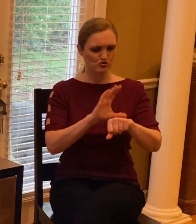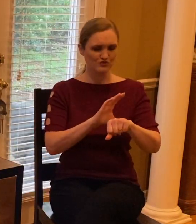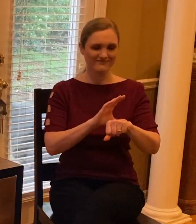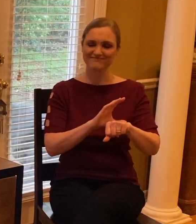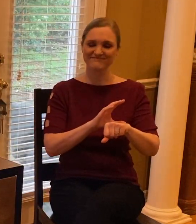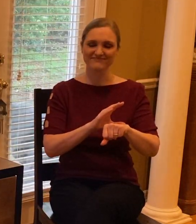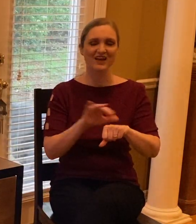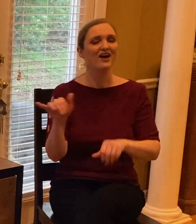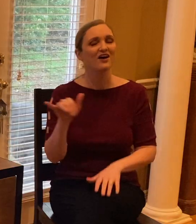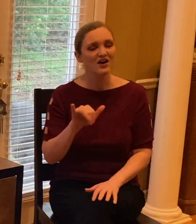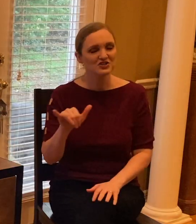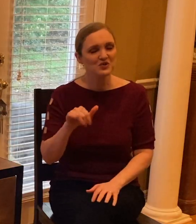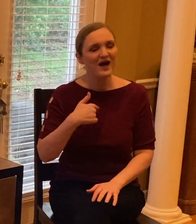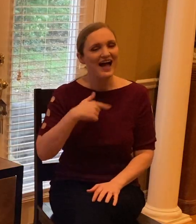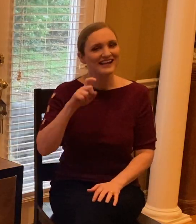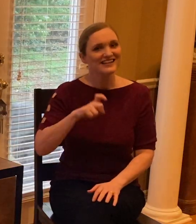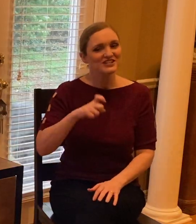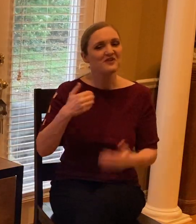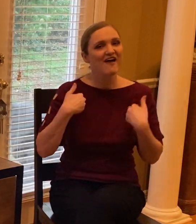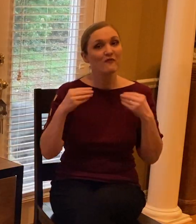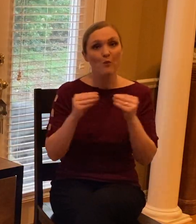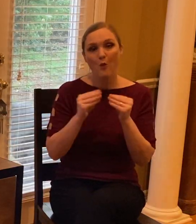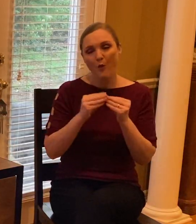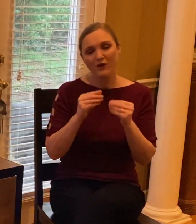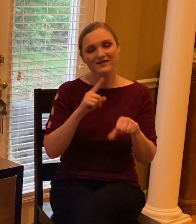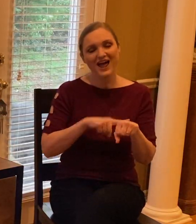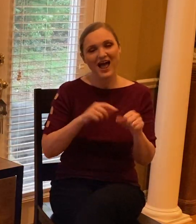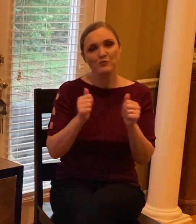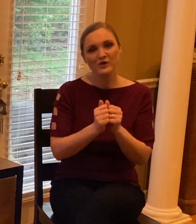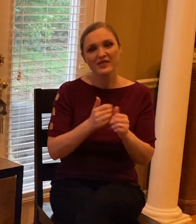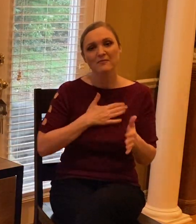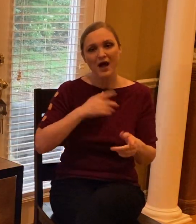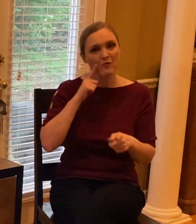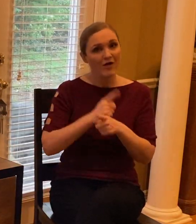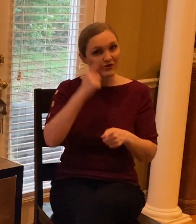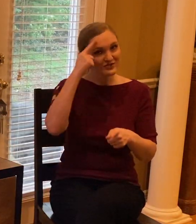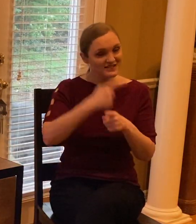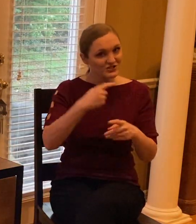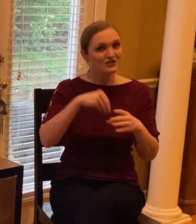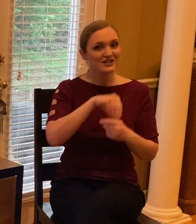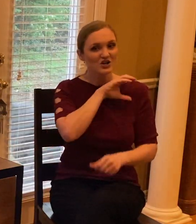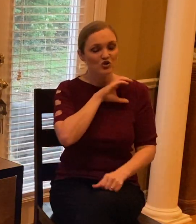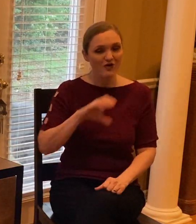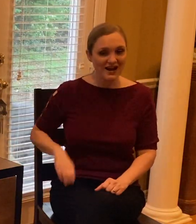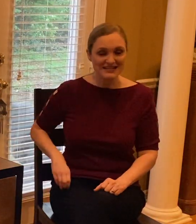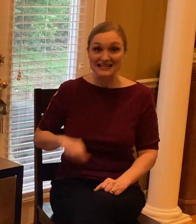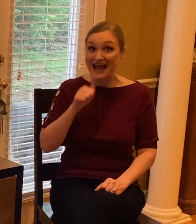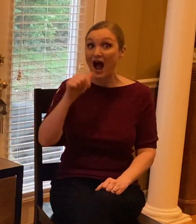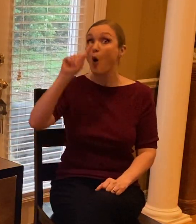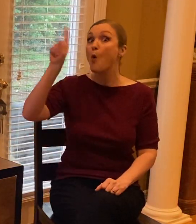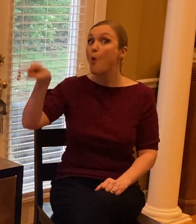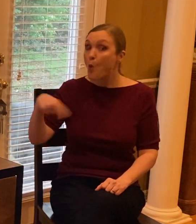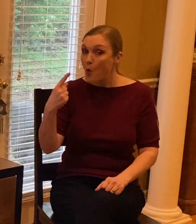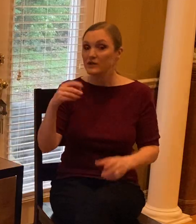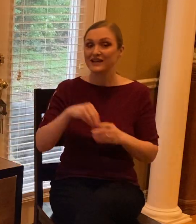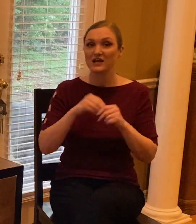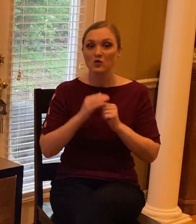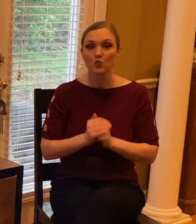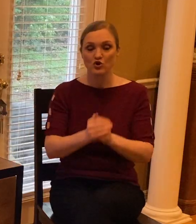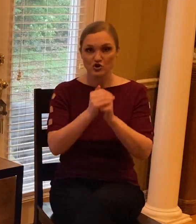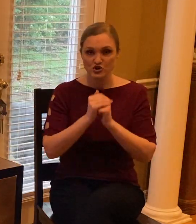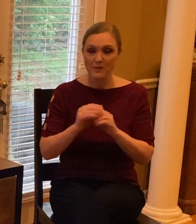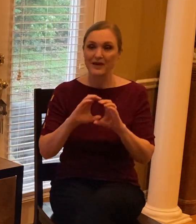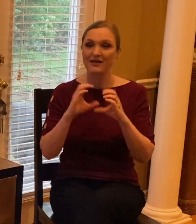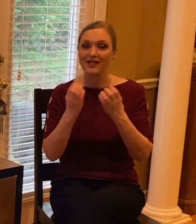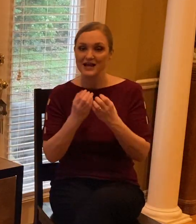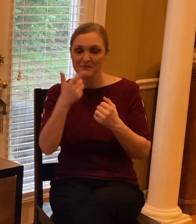but also I need to spend more time with my brothers and sisters in Christ outside of worship time, outside of class